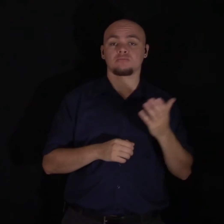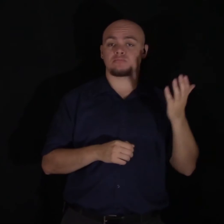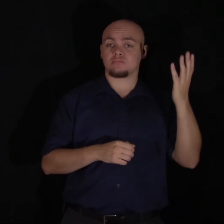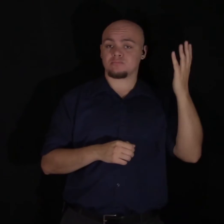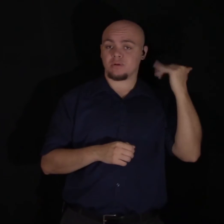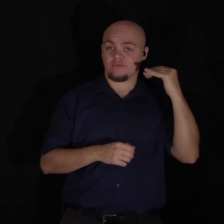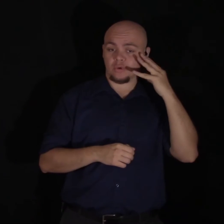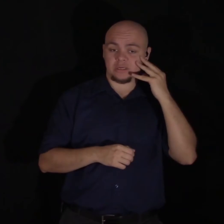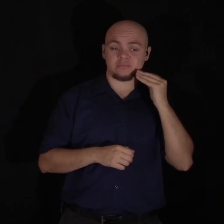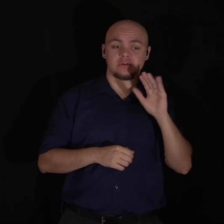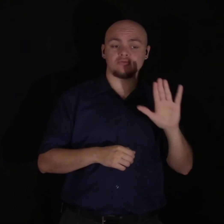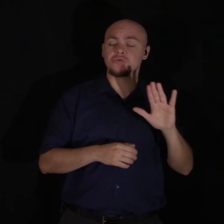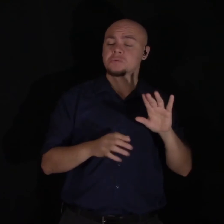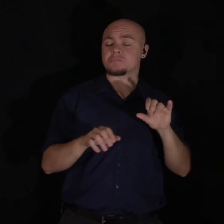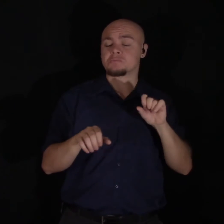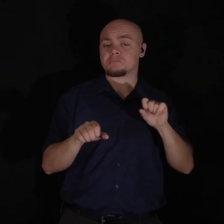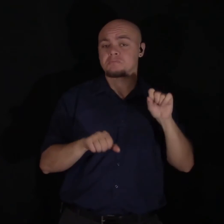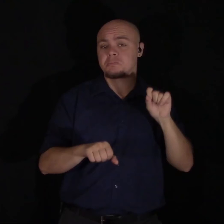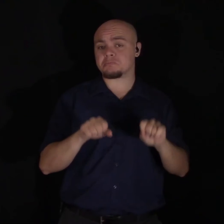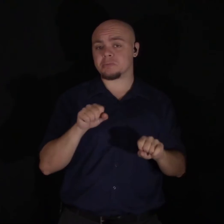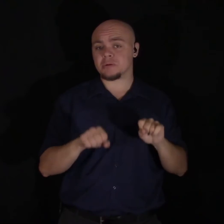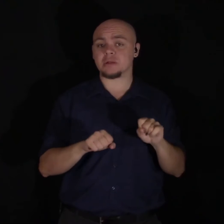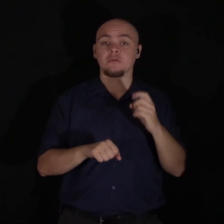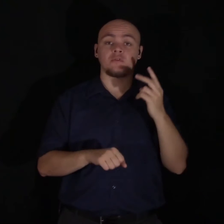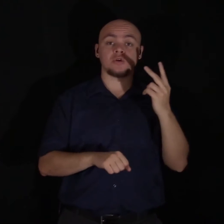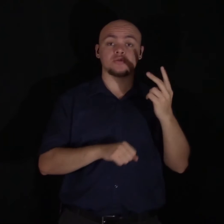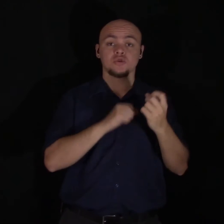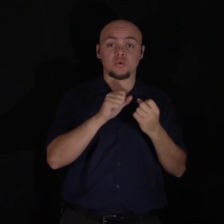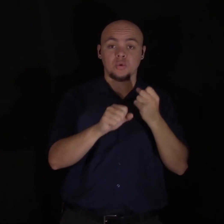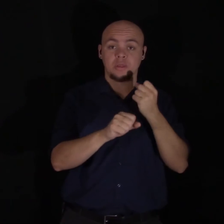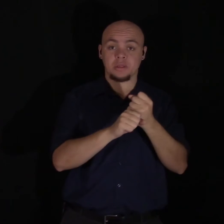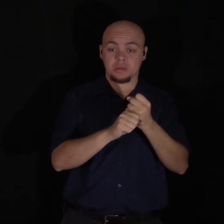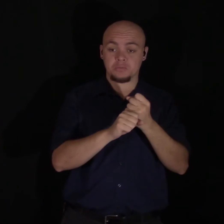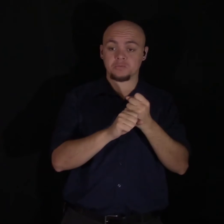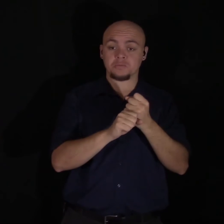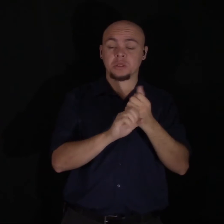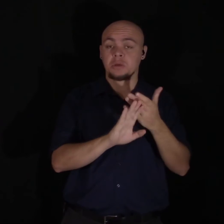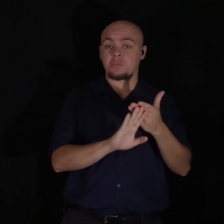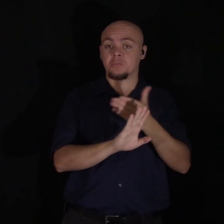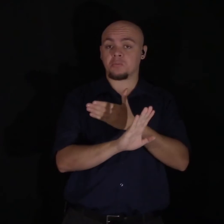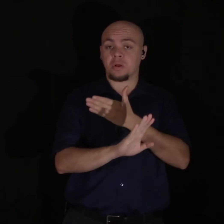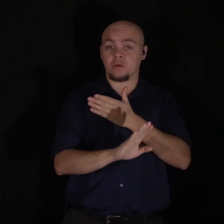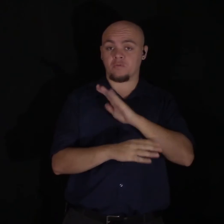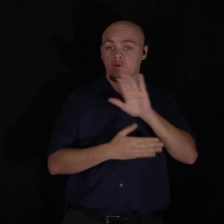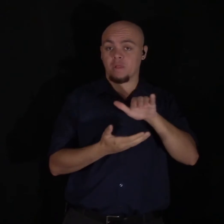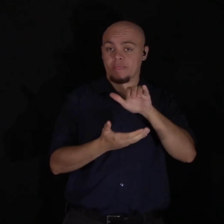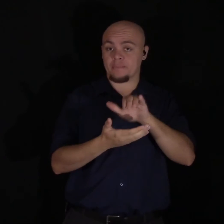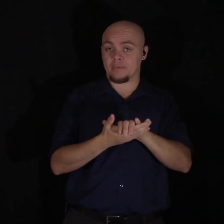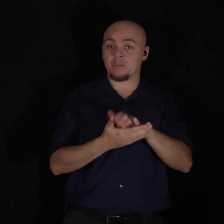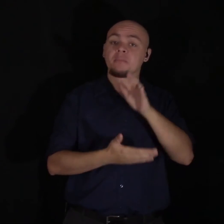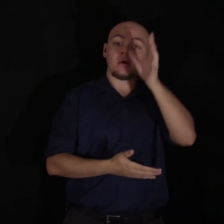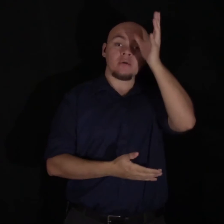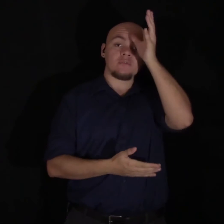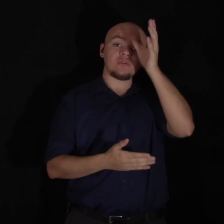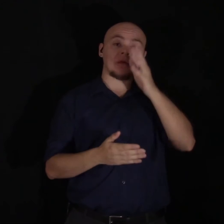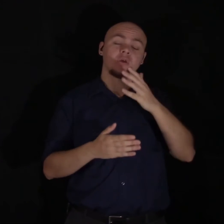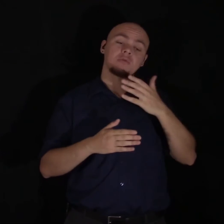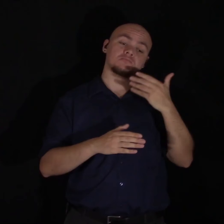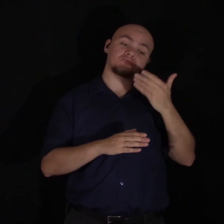through. During the 2 years that had elapsed previous to their marriage, my father had gradually relinquished all